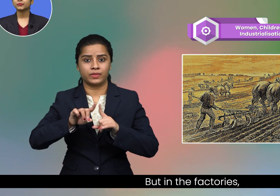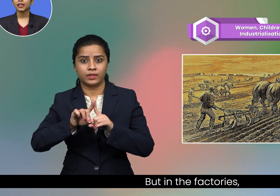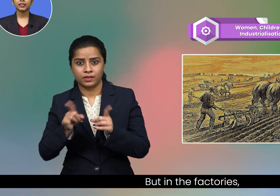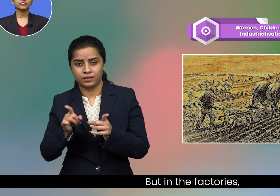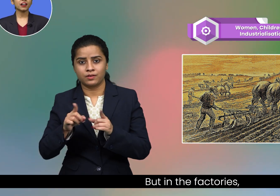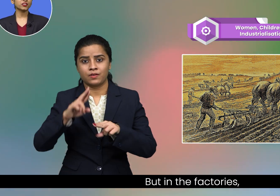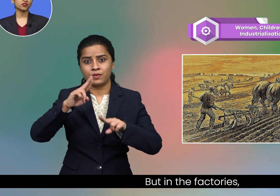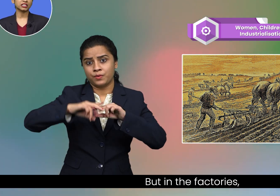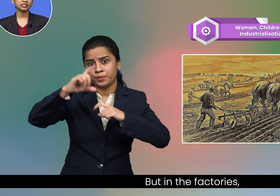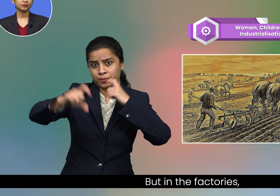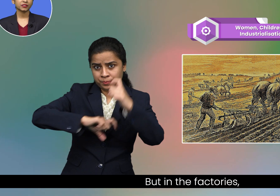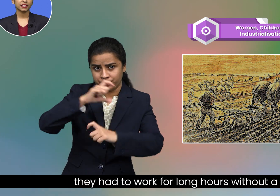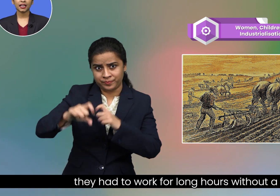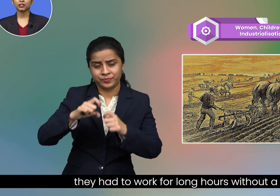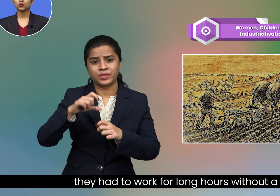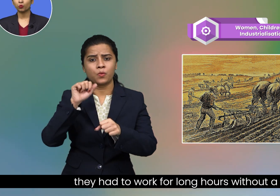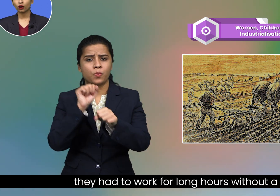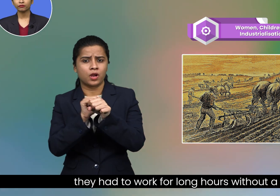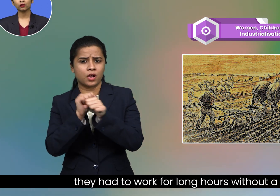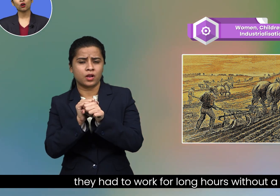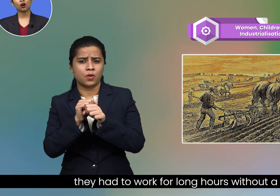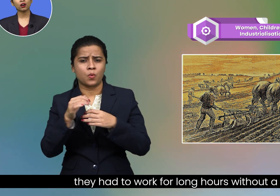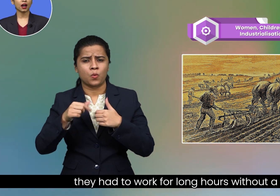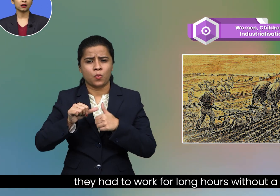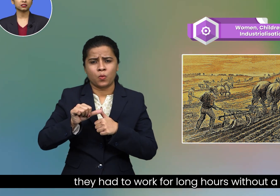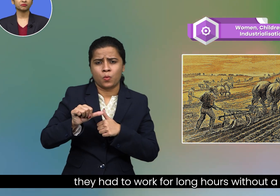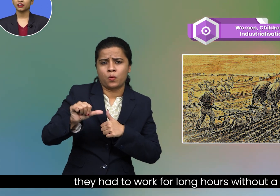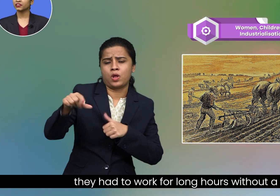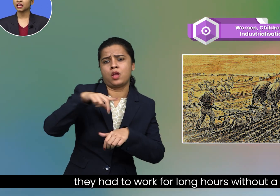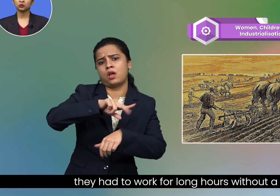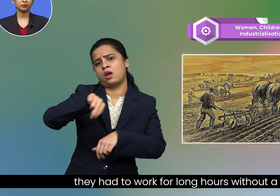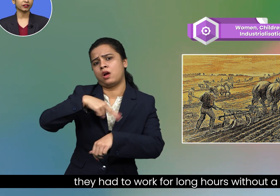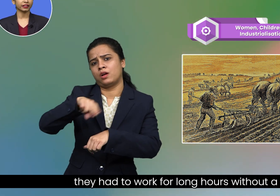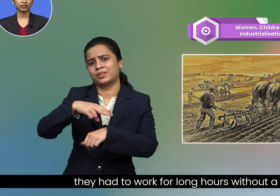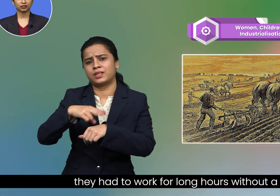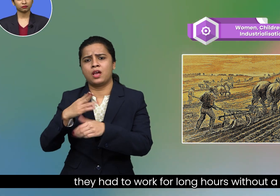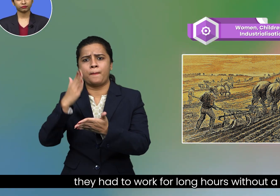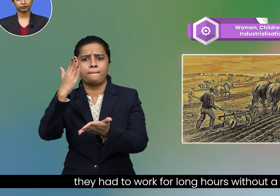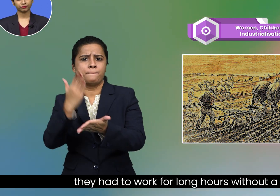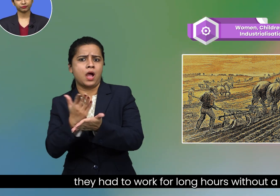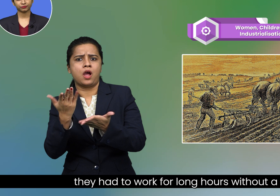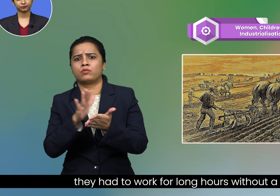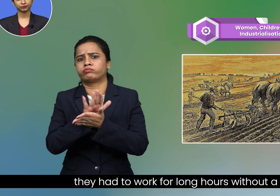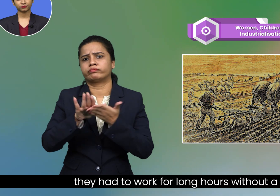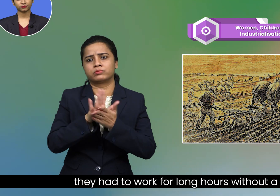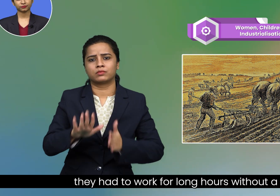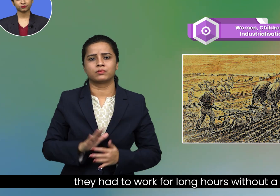But in the factories, they had to work for long hours without a break.